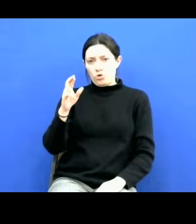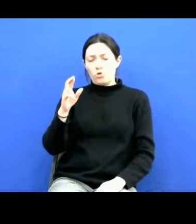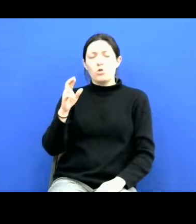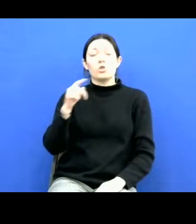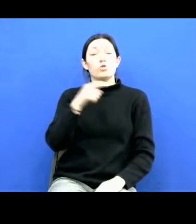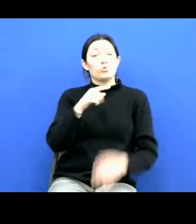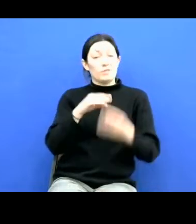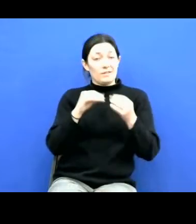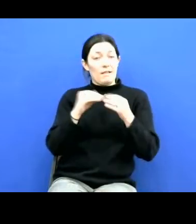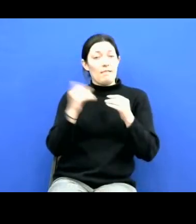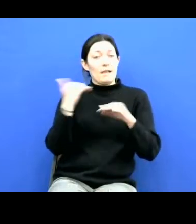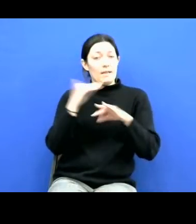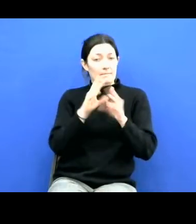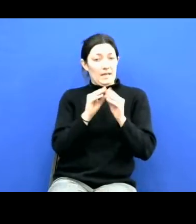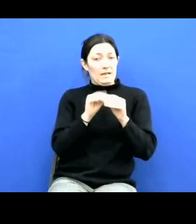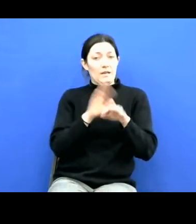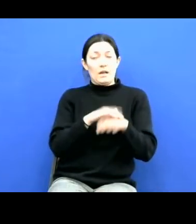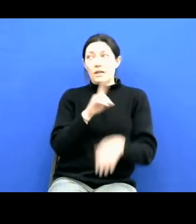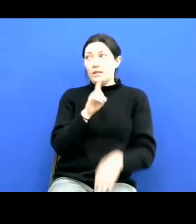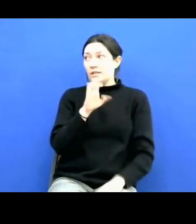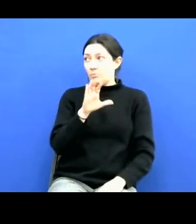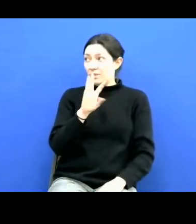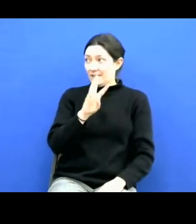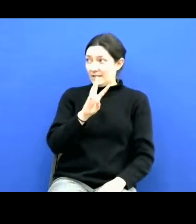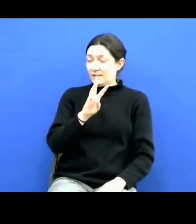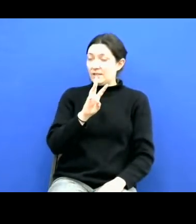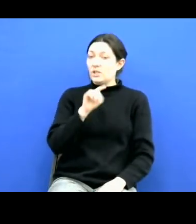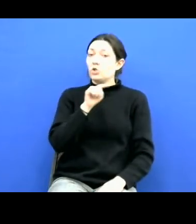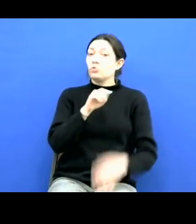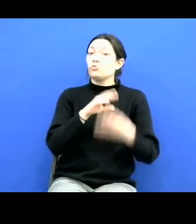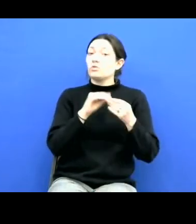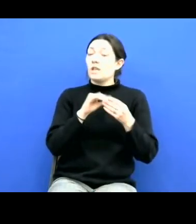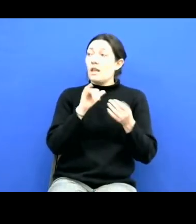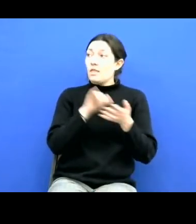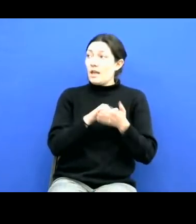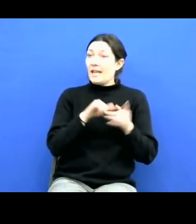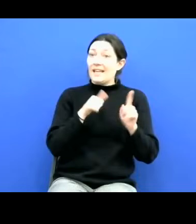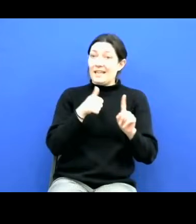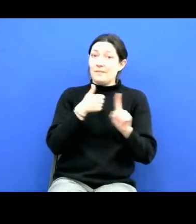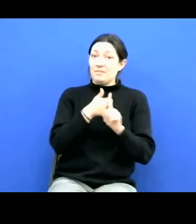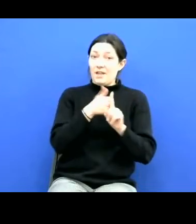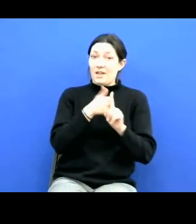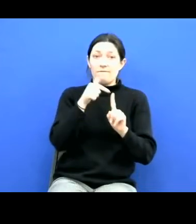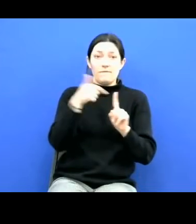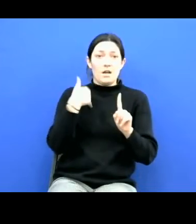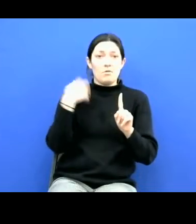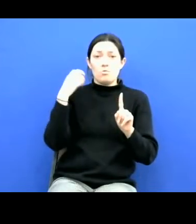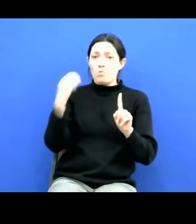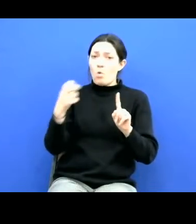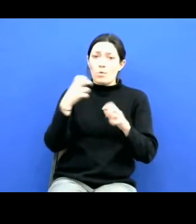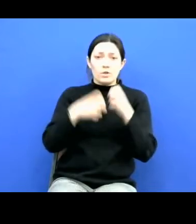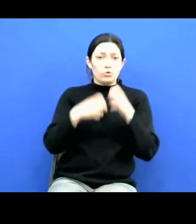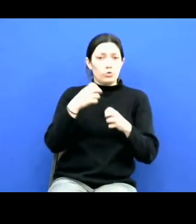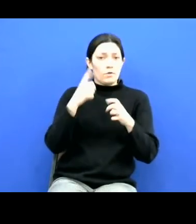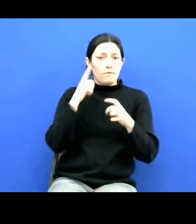meeting on December 6th that he had no issues with accessing my property with